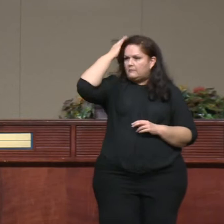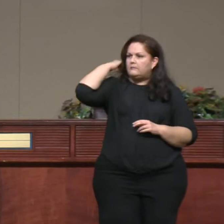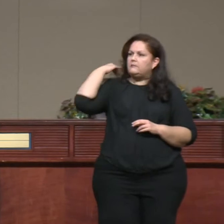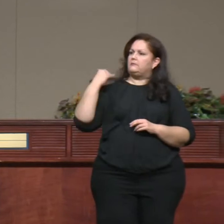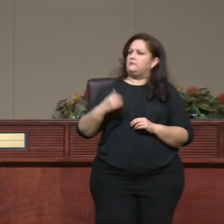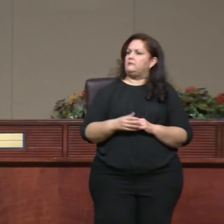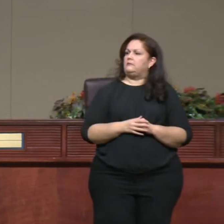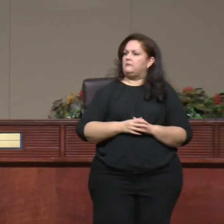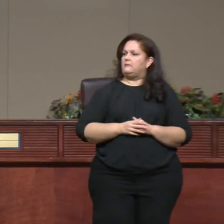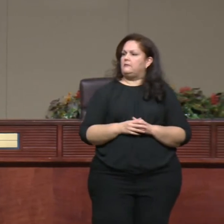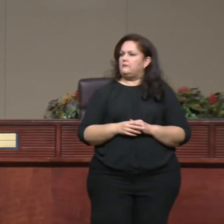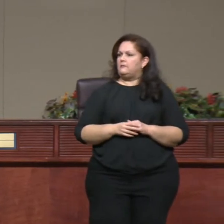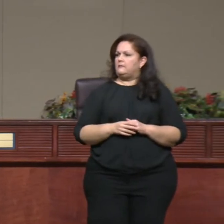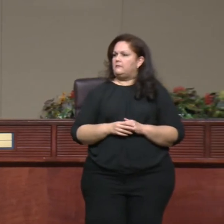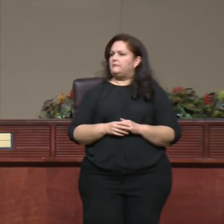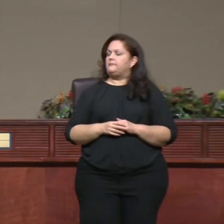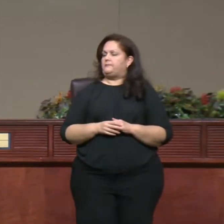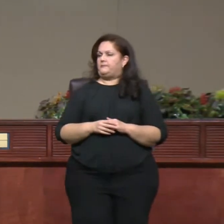You can keep